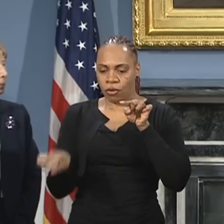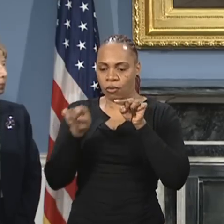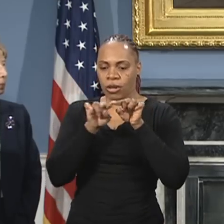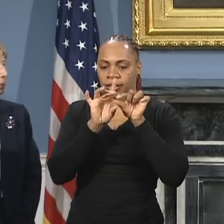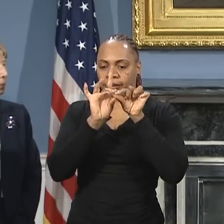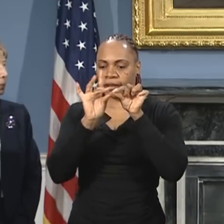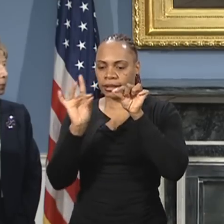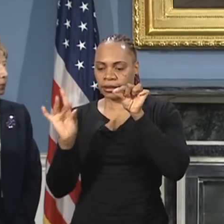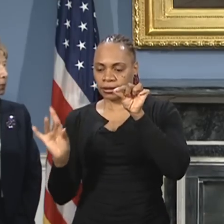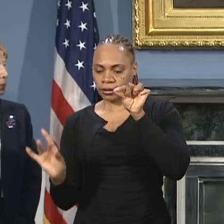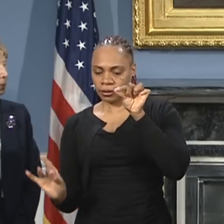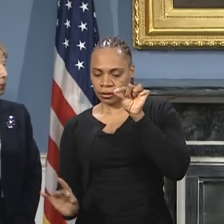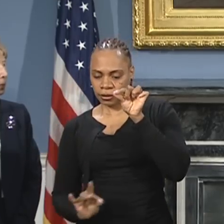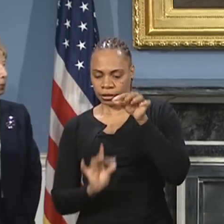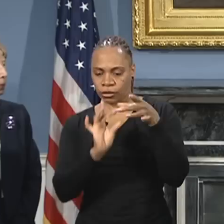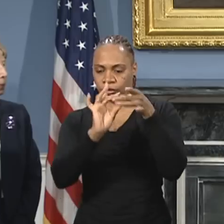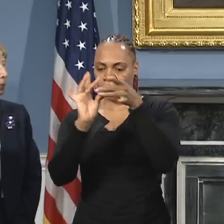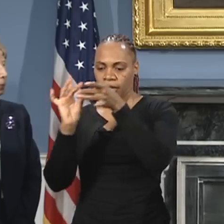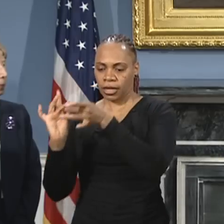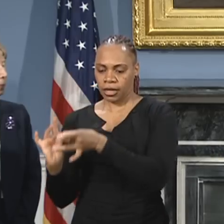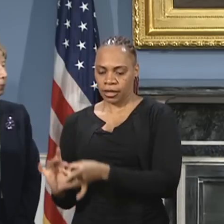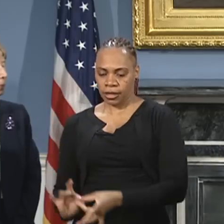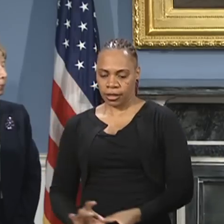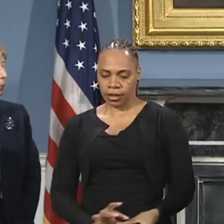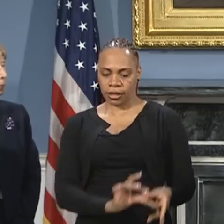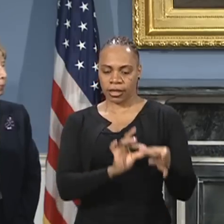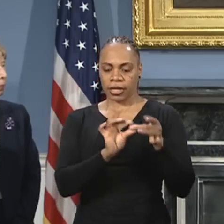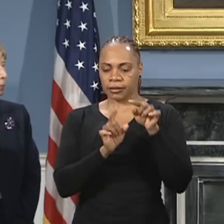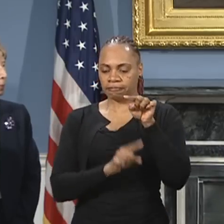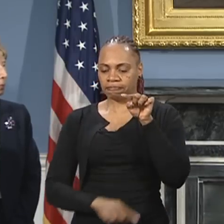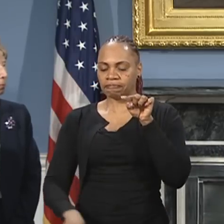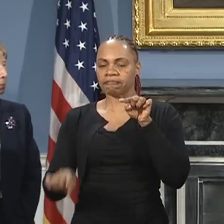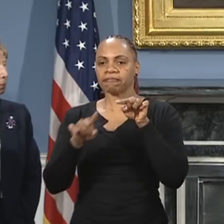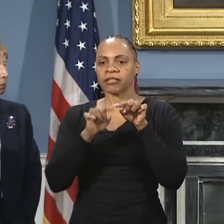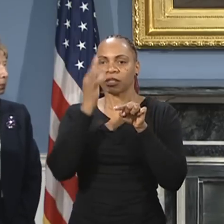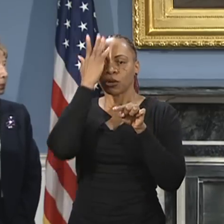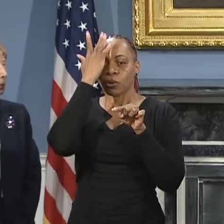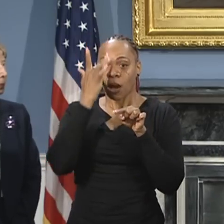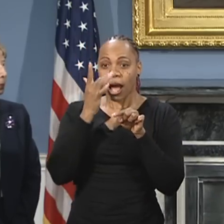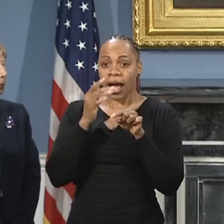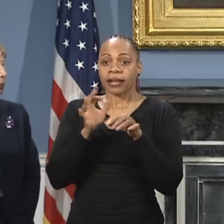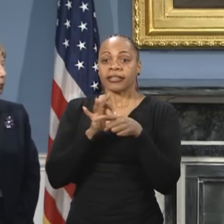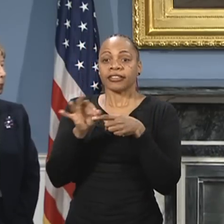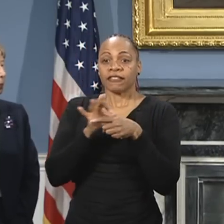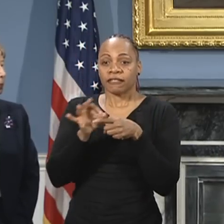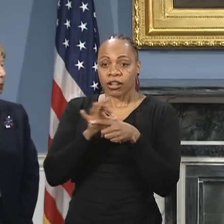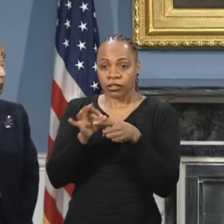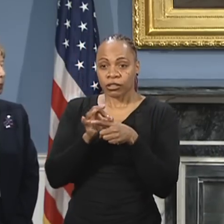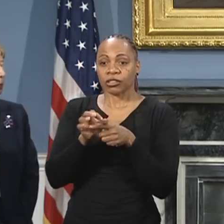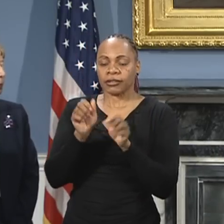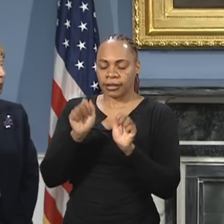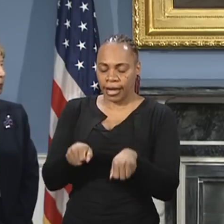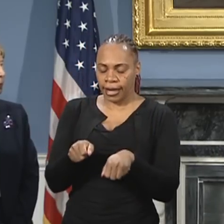advantage, given the size of the articulated buses, to maximize their ability to function well under these conditions.